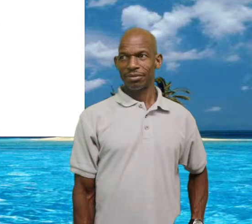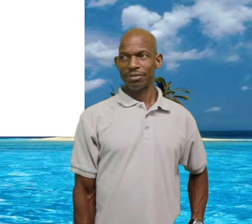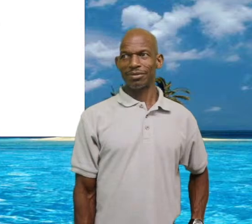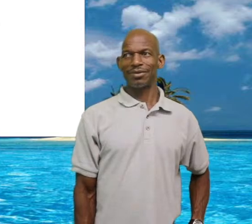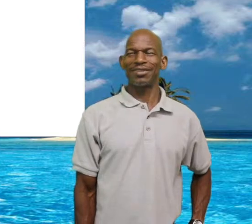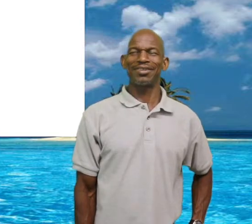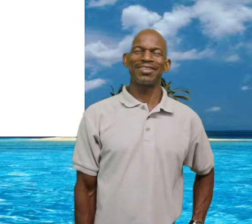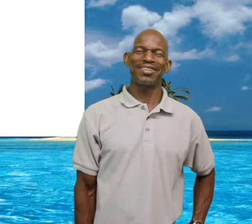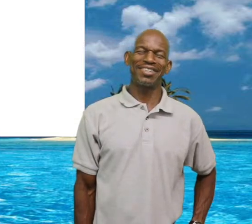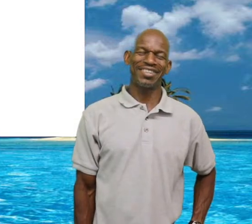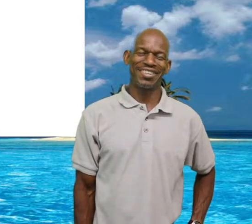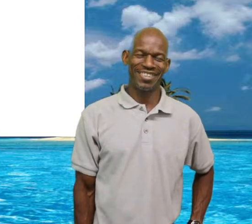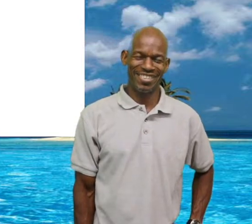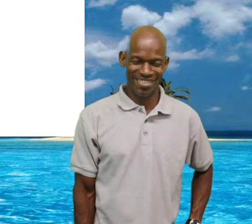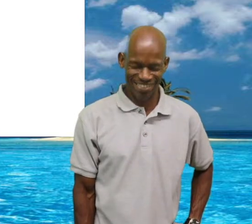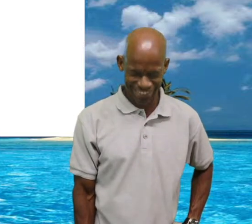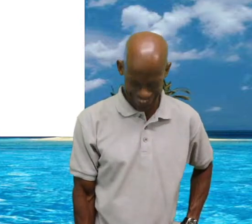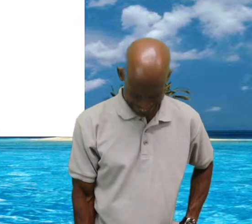So we can say ugly. All